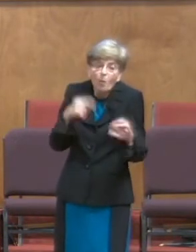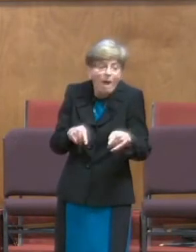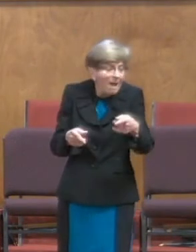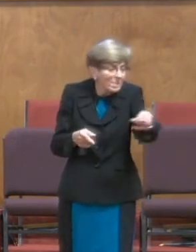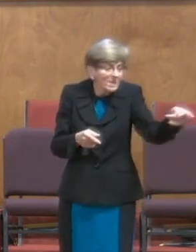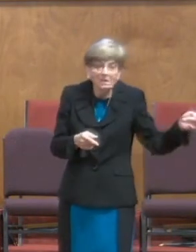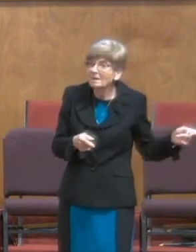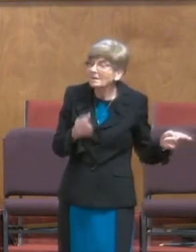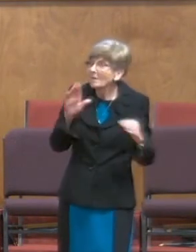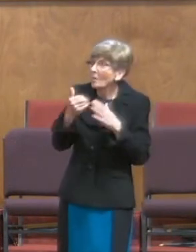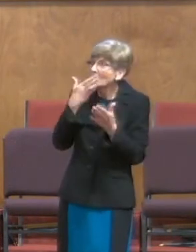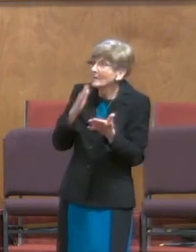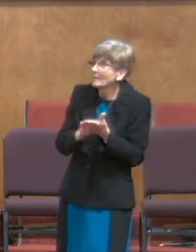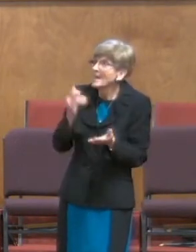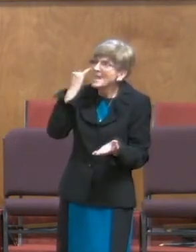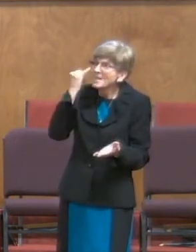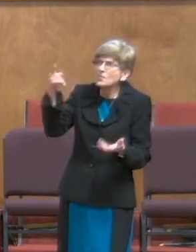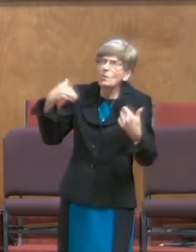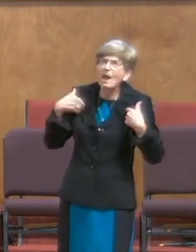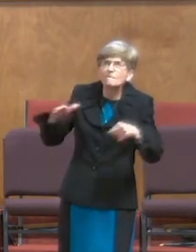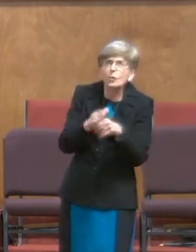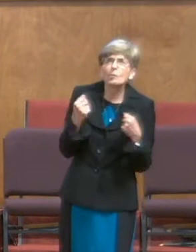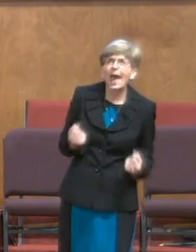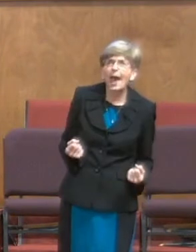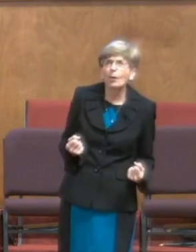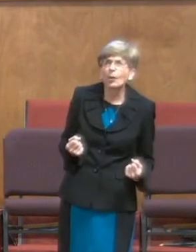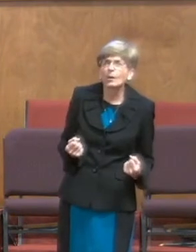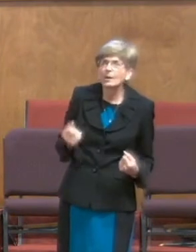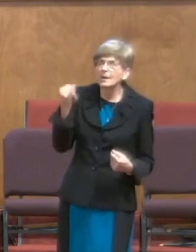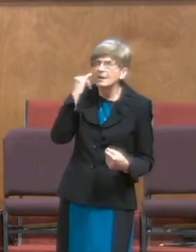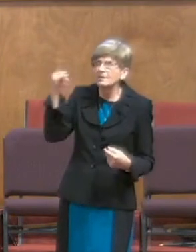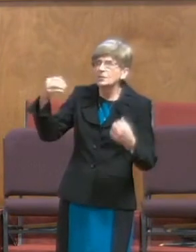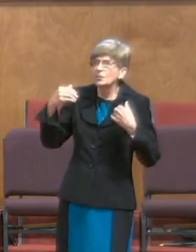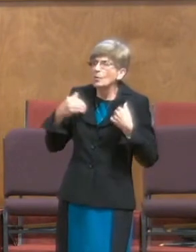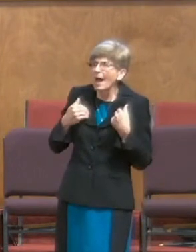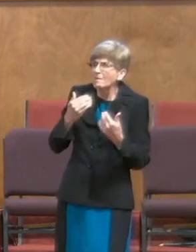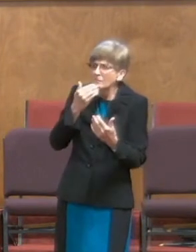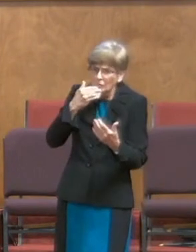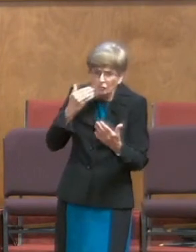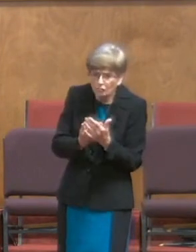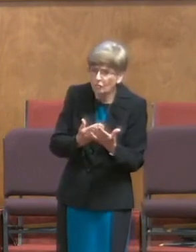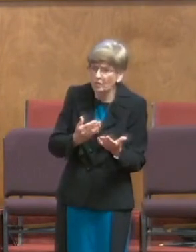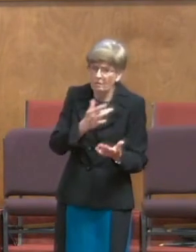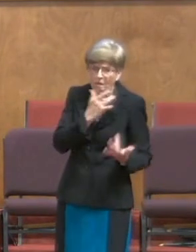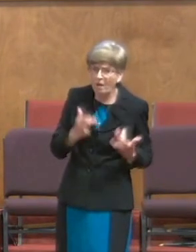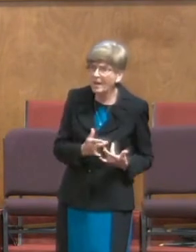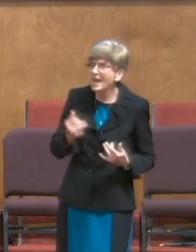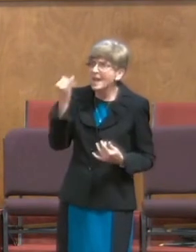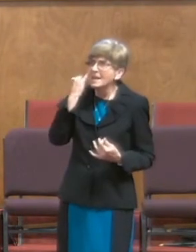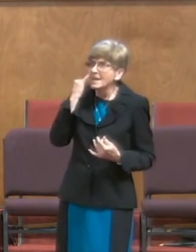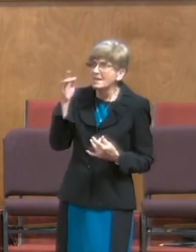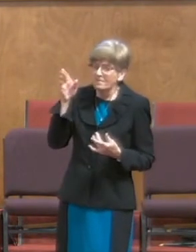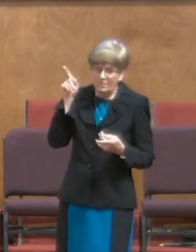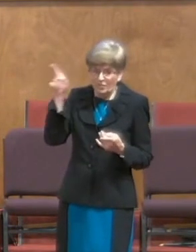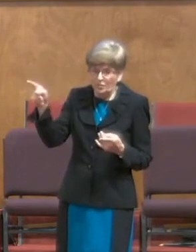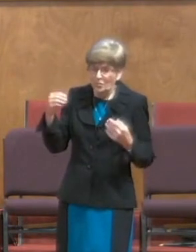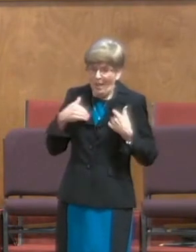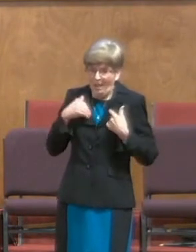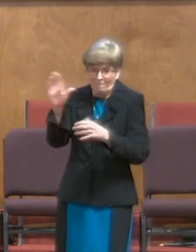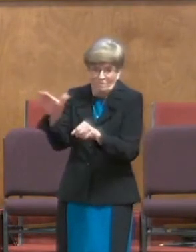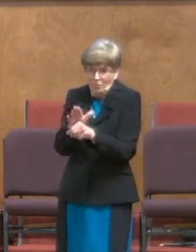good, if you are powerful, if you are perfect, if your eternal character is all of these